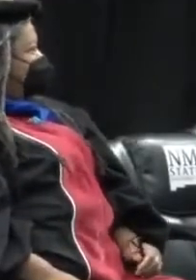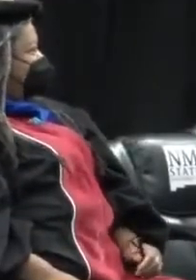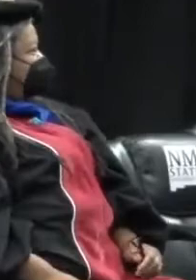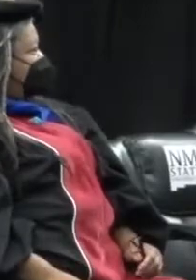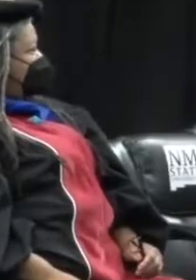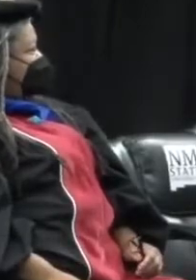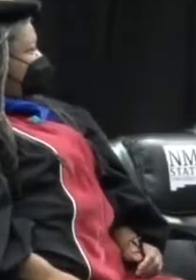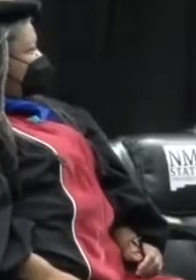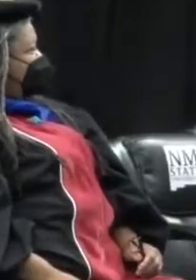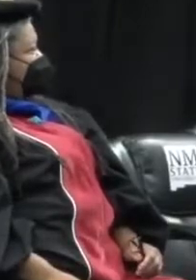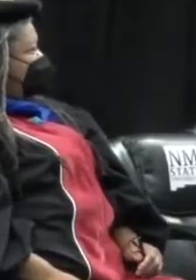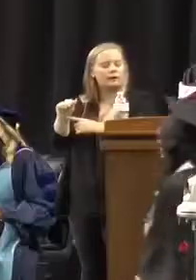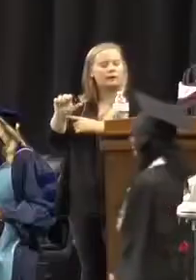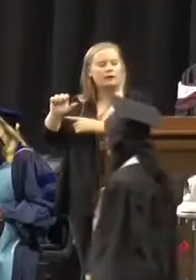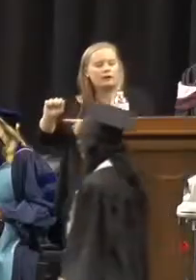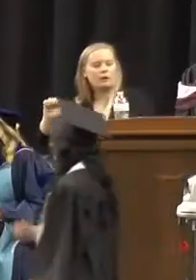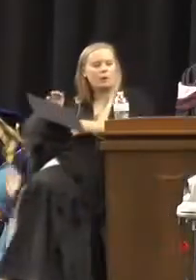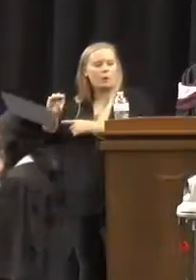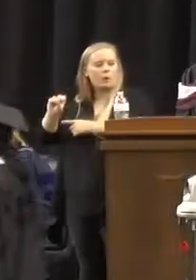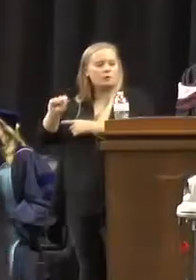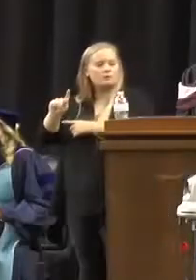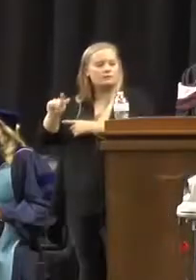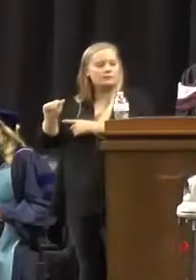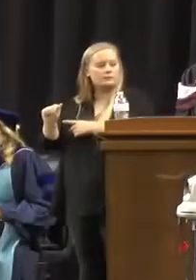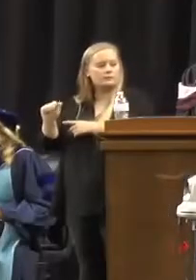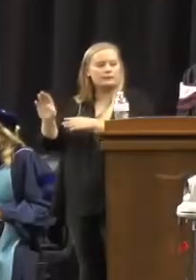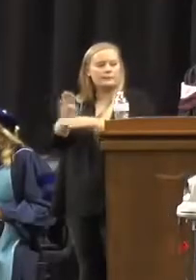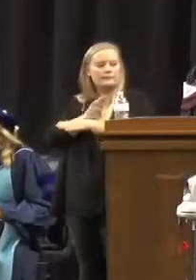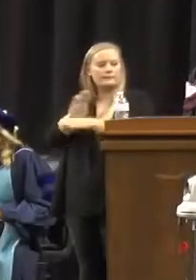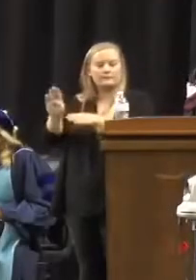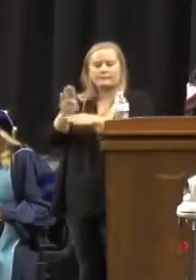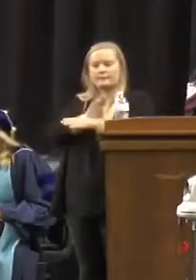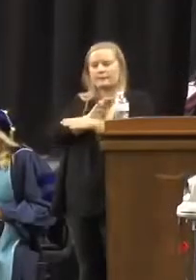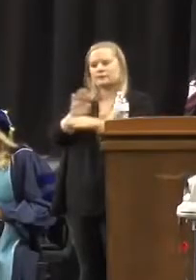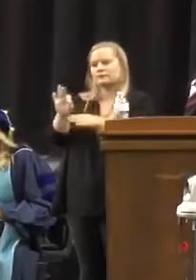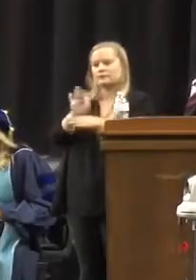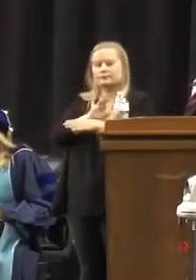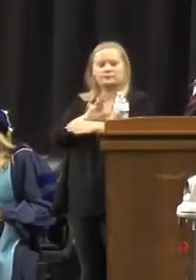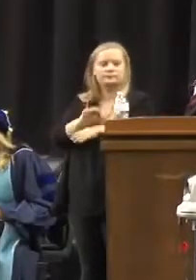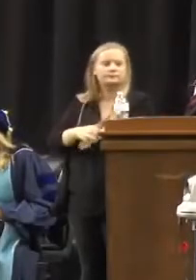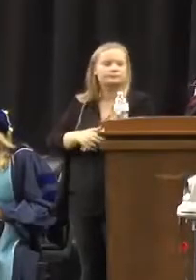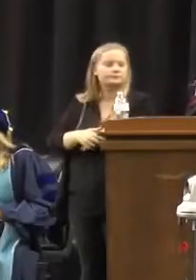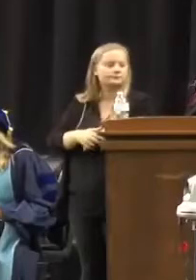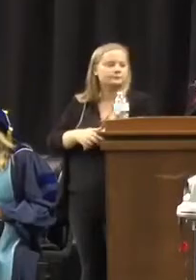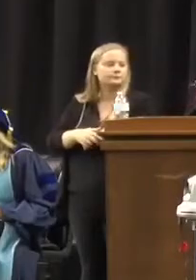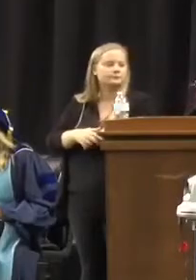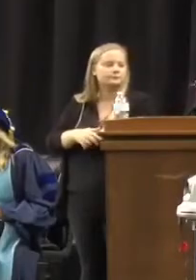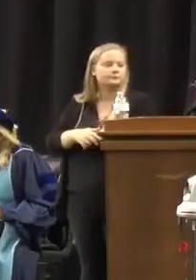Adriana Acosta, Business Fundamentals.